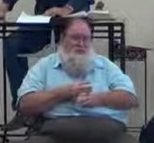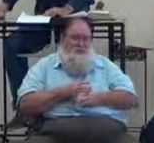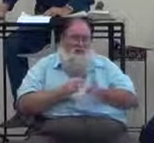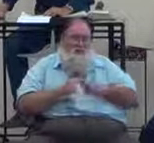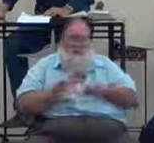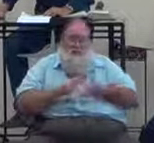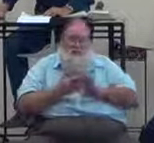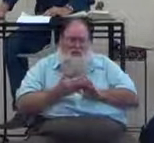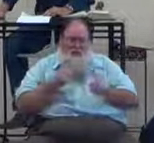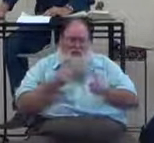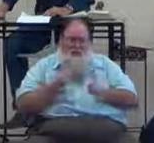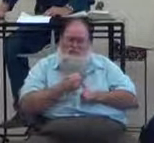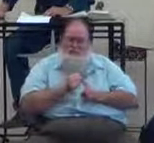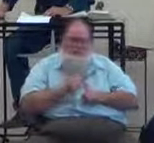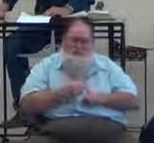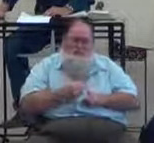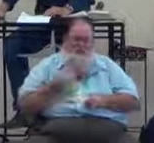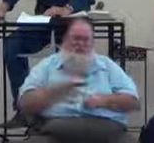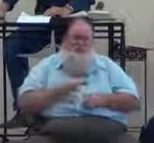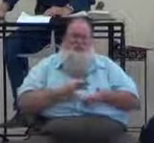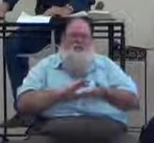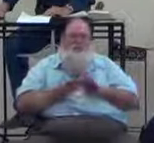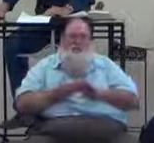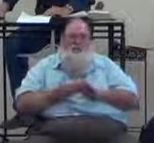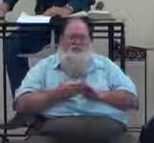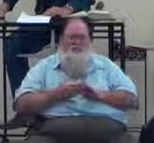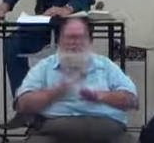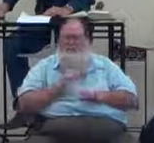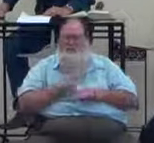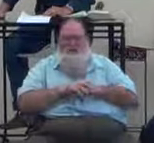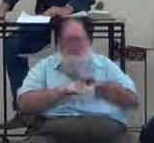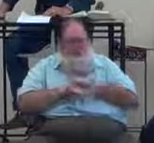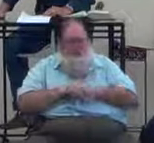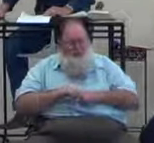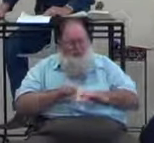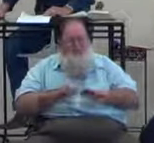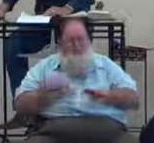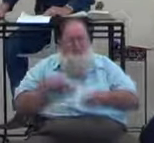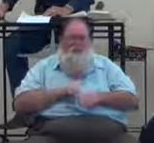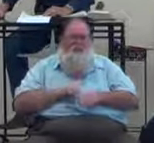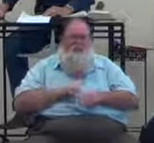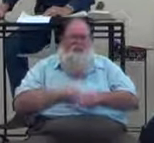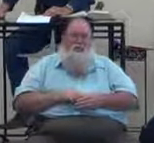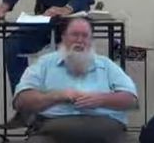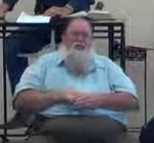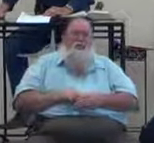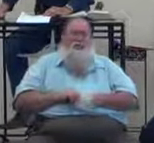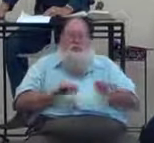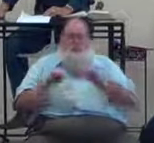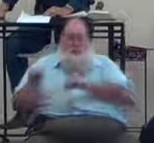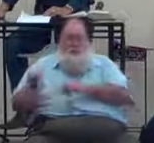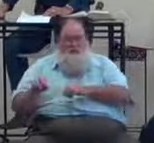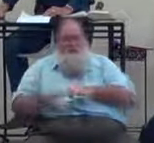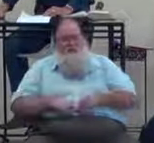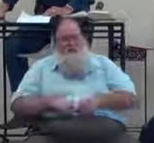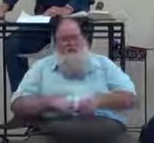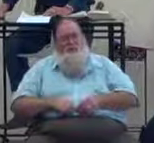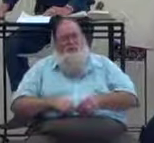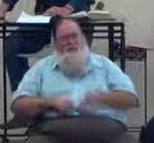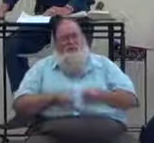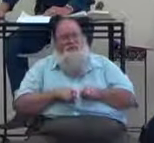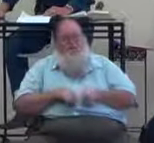We become uncomfortable sometimes before we'll move, and that's what TA was telling me. God allowed the Katrina to come to